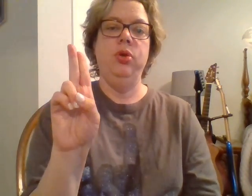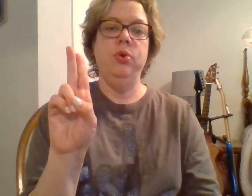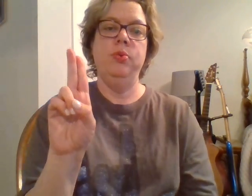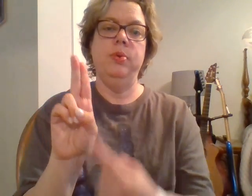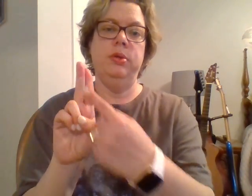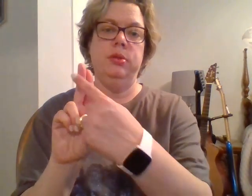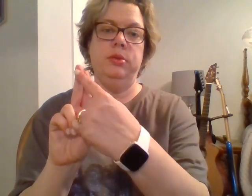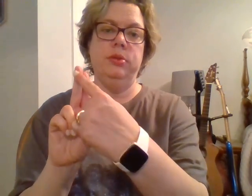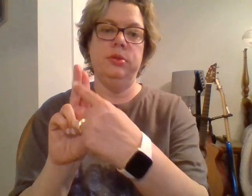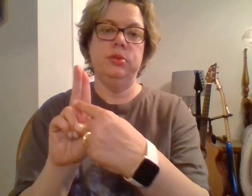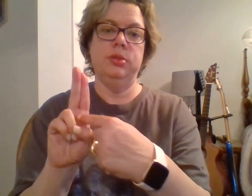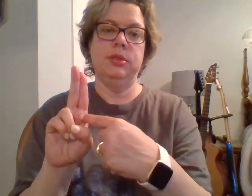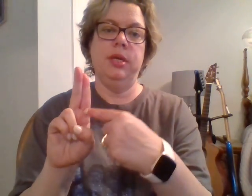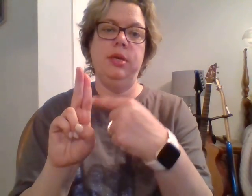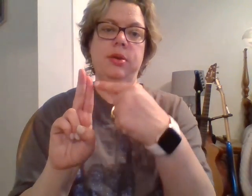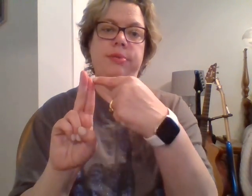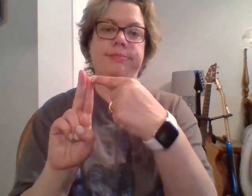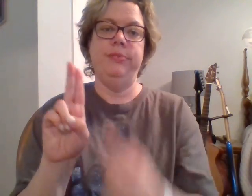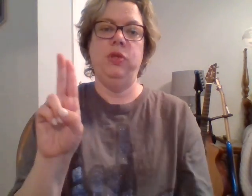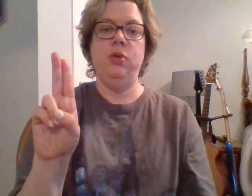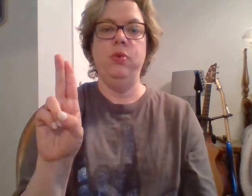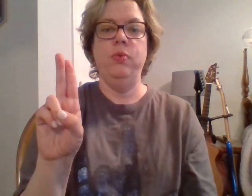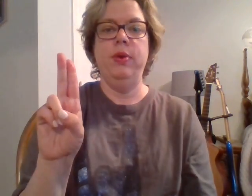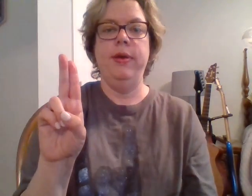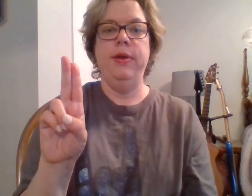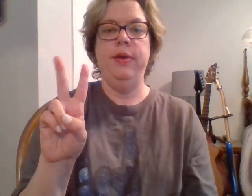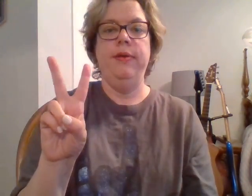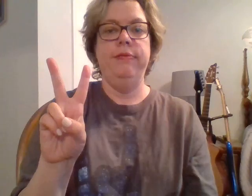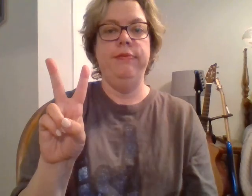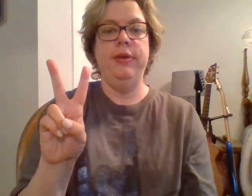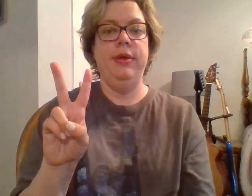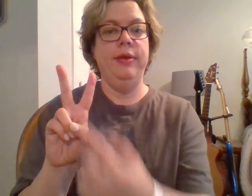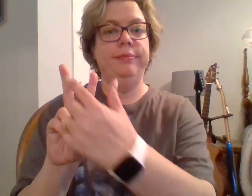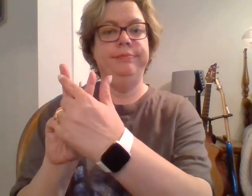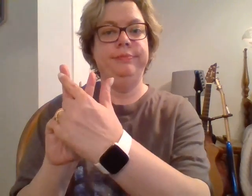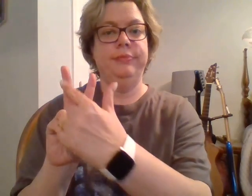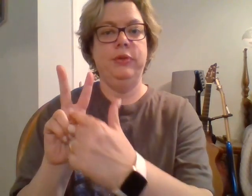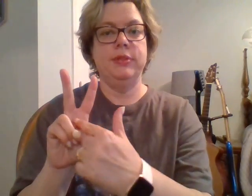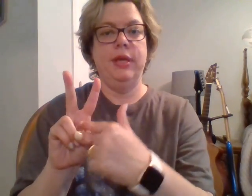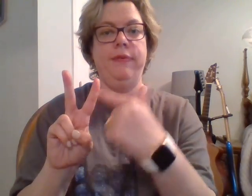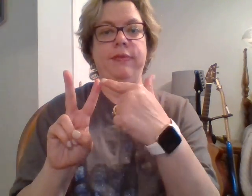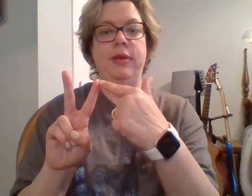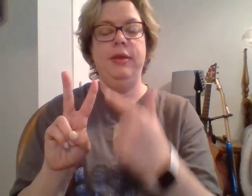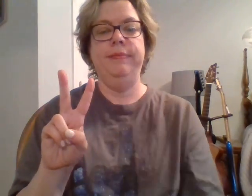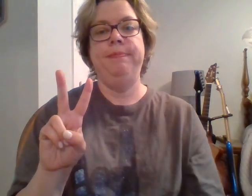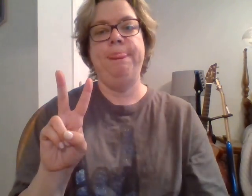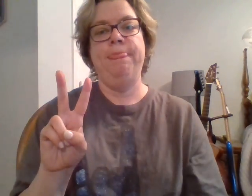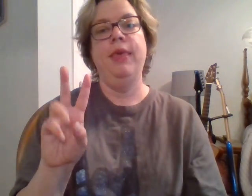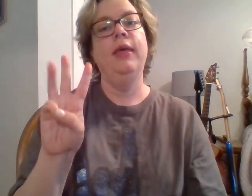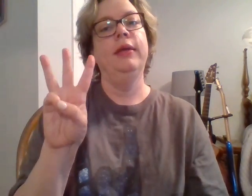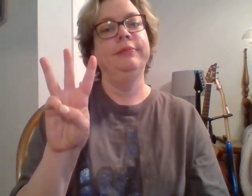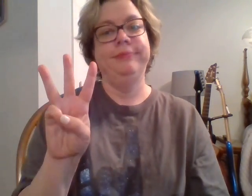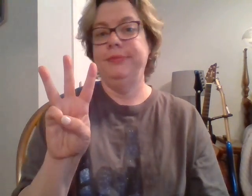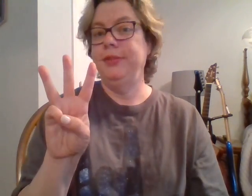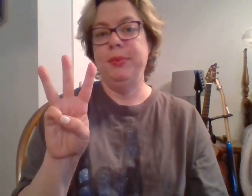U looks just like a U. U. V looks like a V.